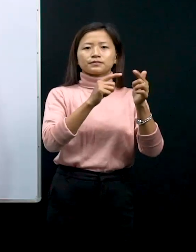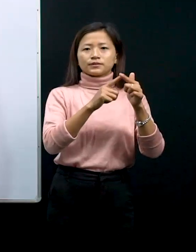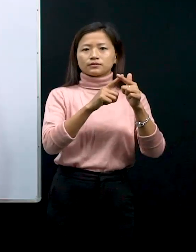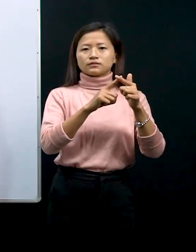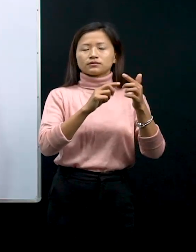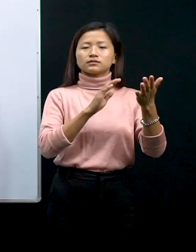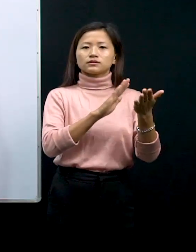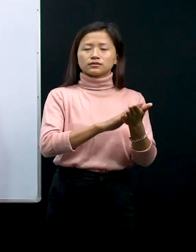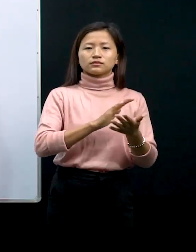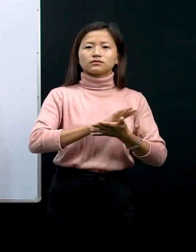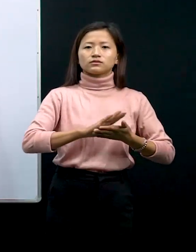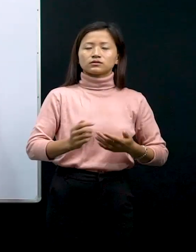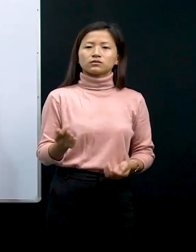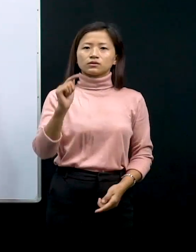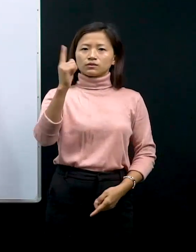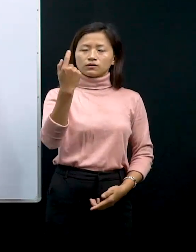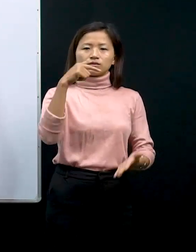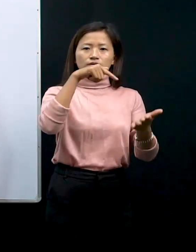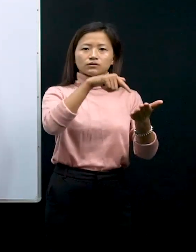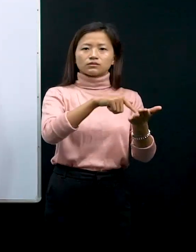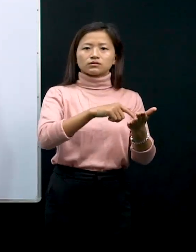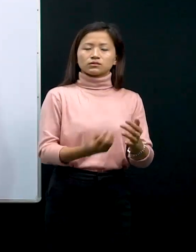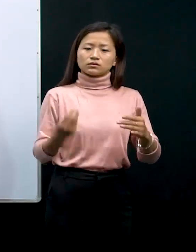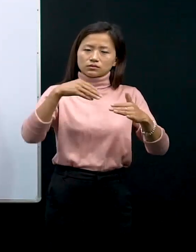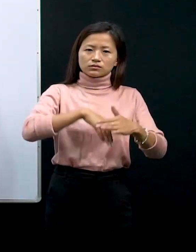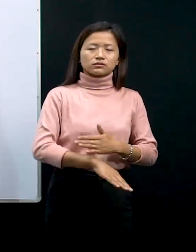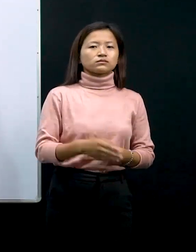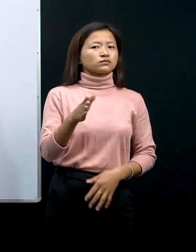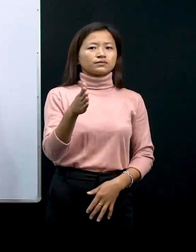at only one point. It should not go inside.